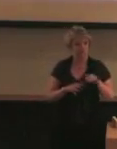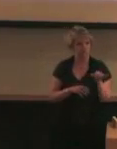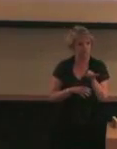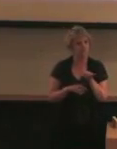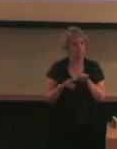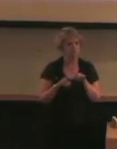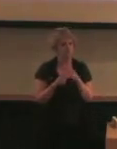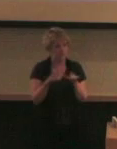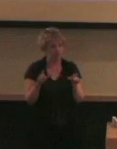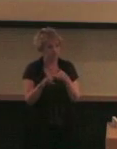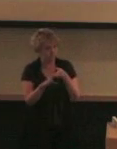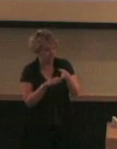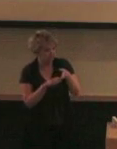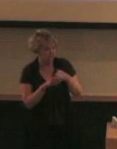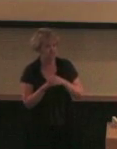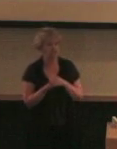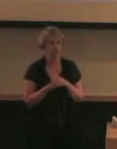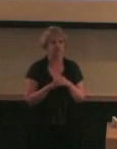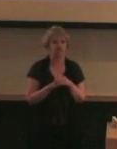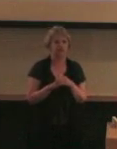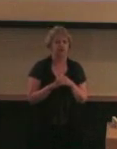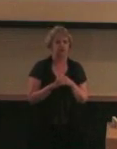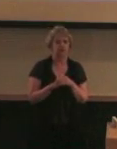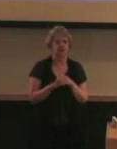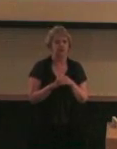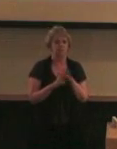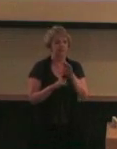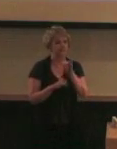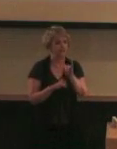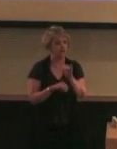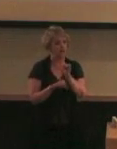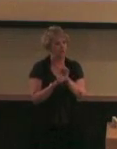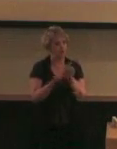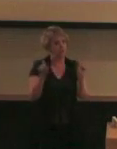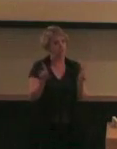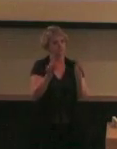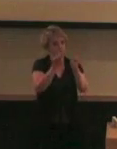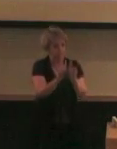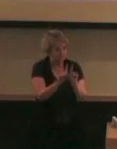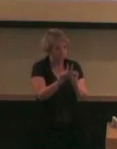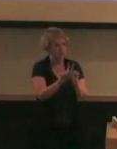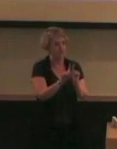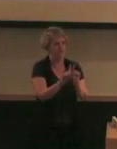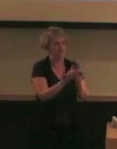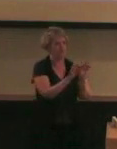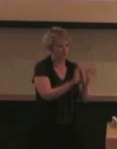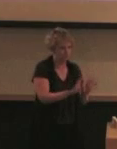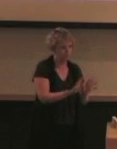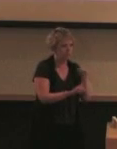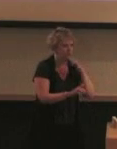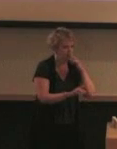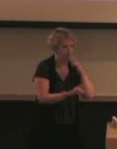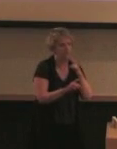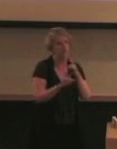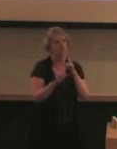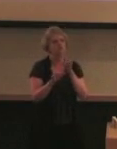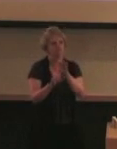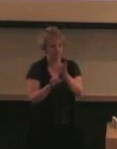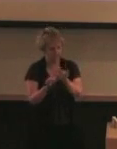are language specialists. They work side by side with a sign language interpreter generally.